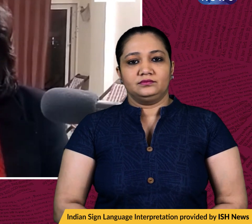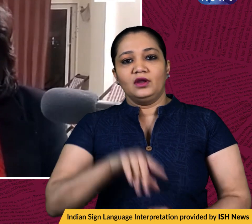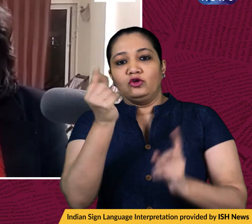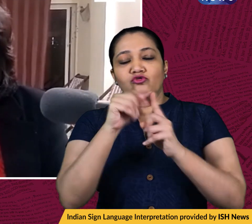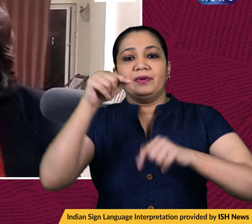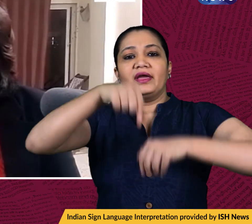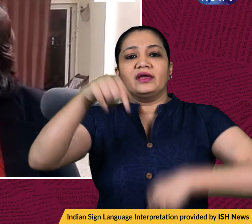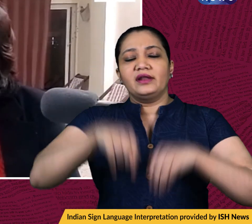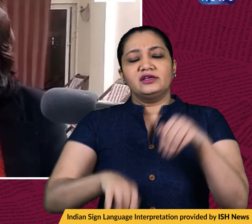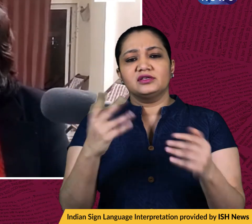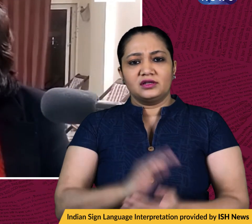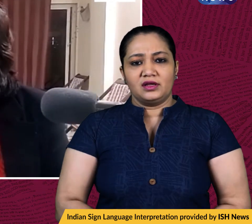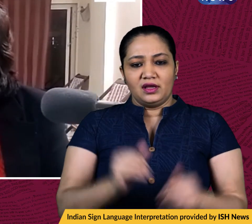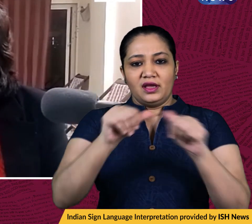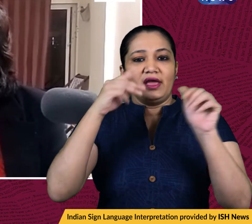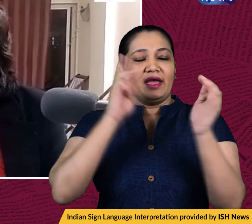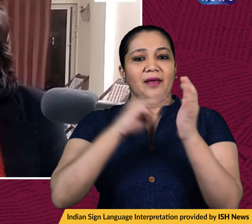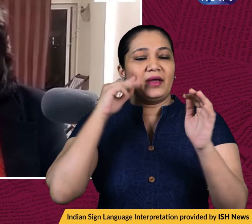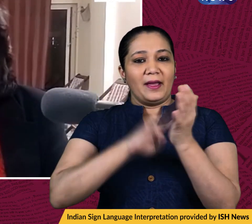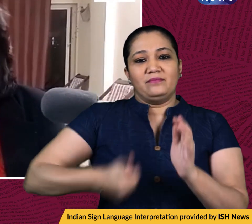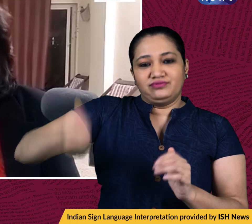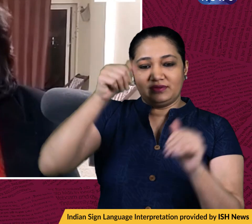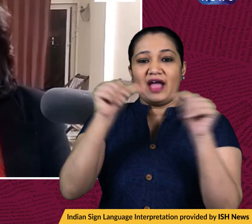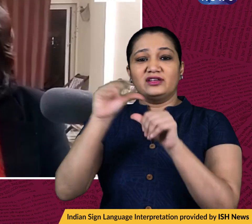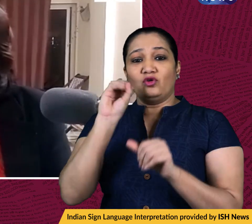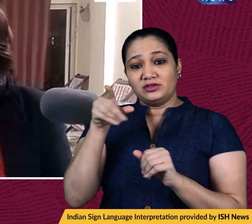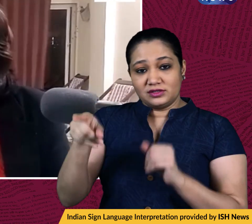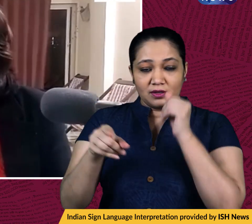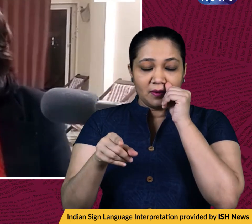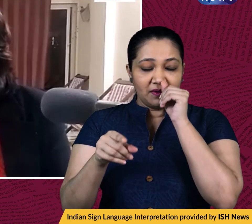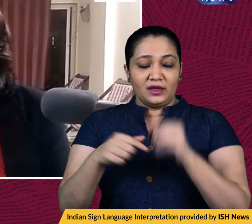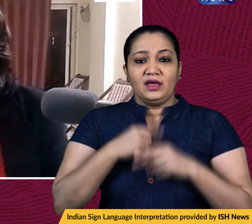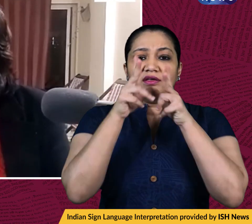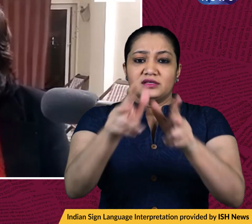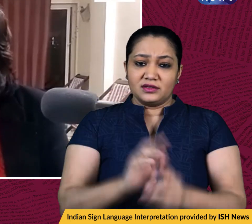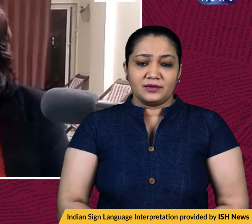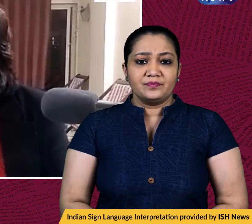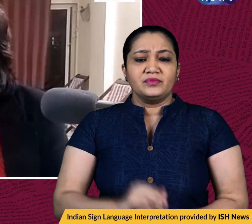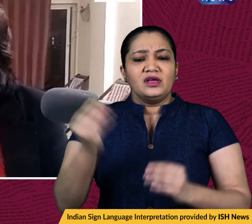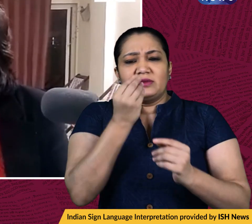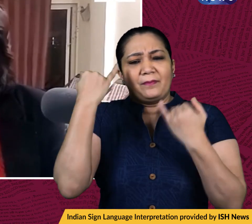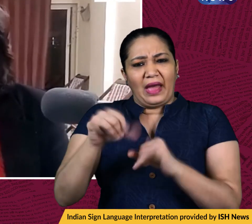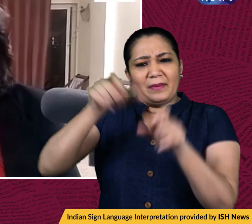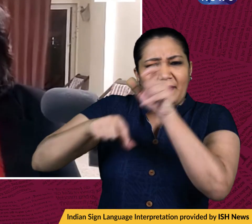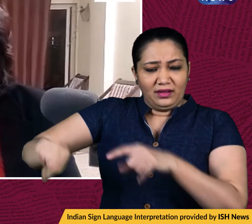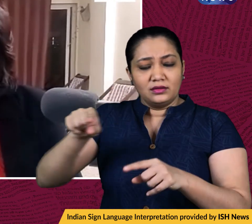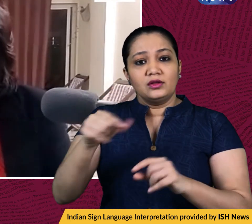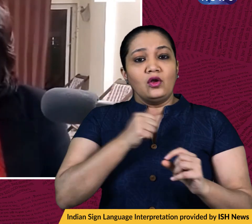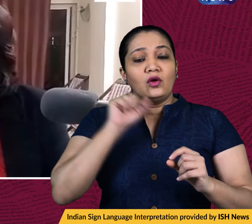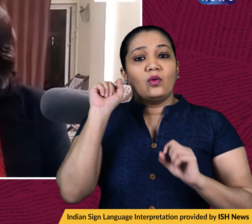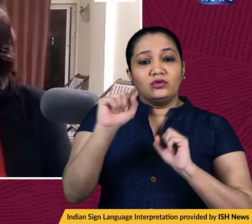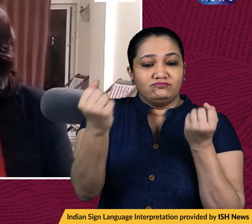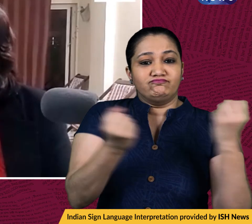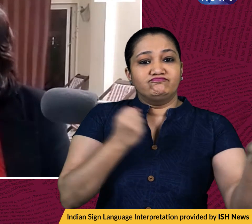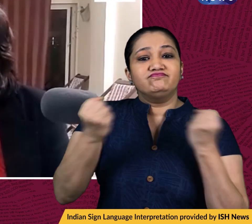on to UP elections right now, AIMIM leader Asaduddin Owaisi has alleged that some miscreants